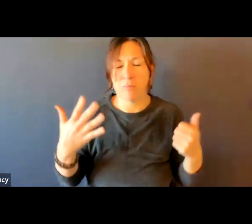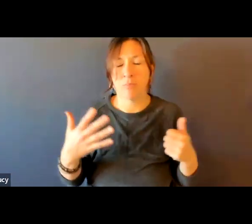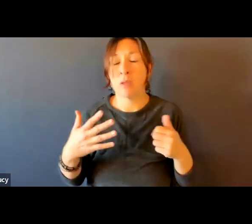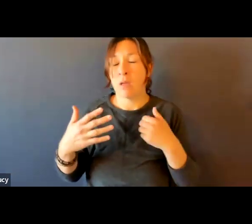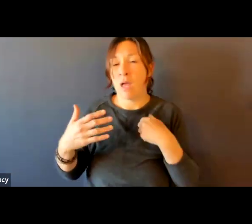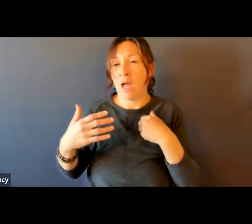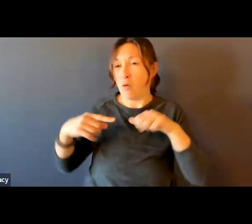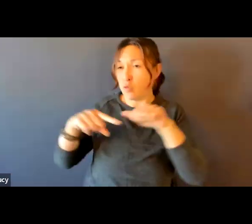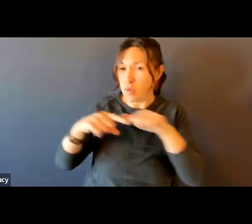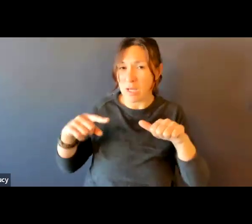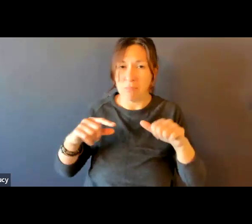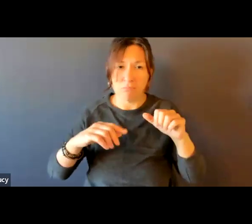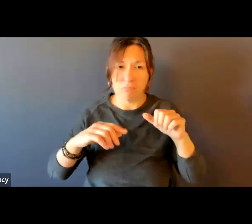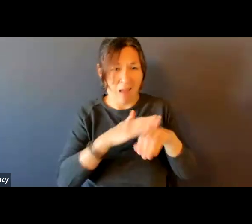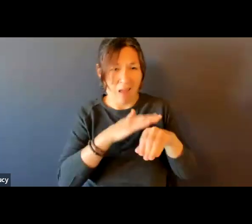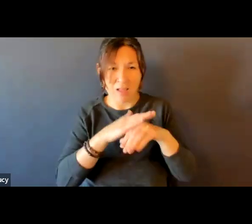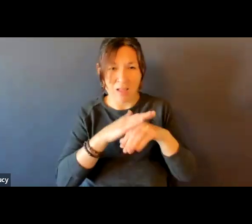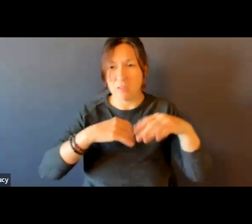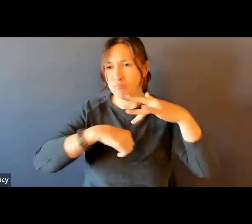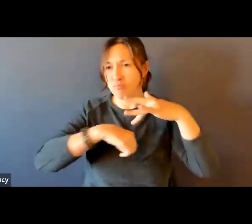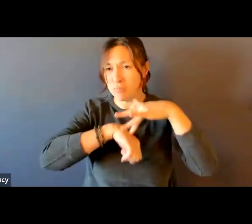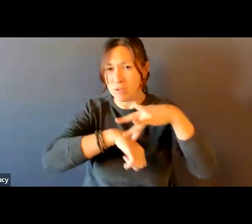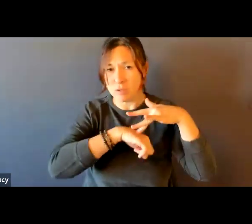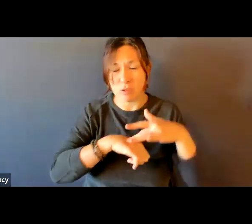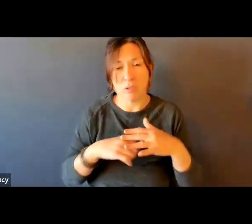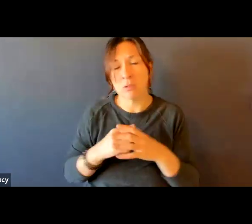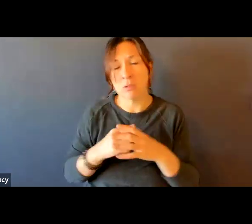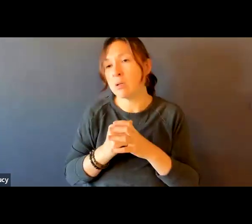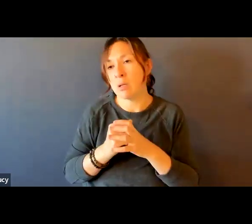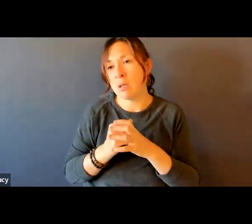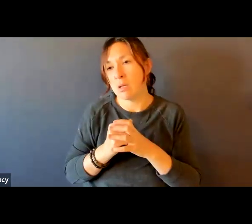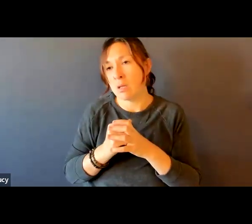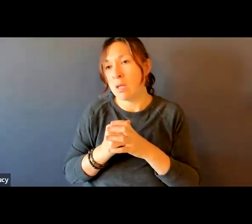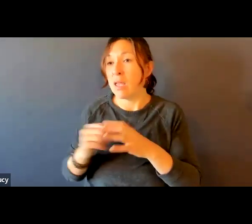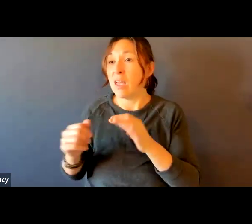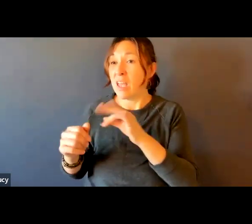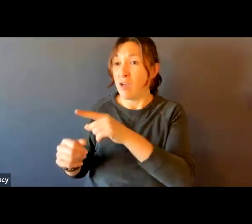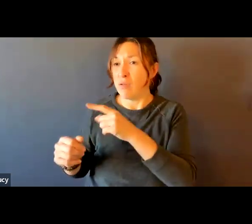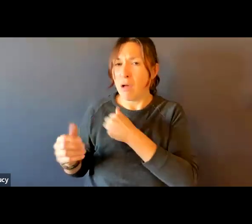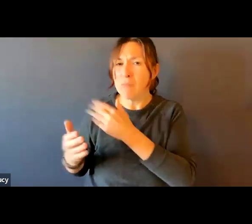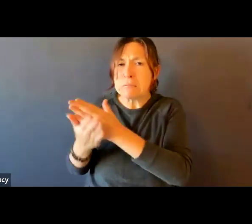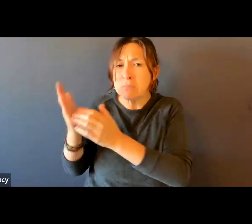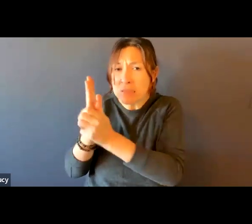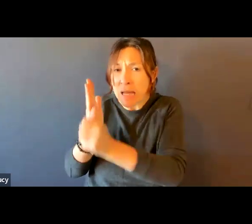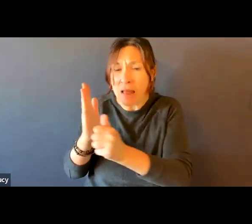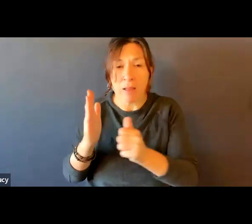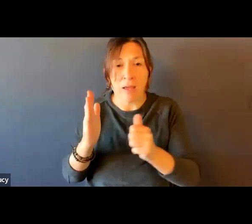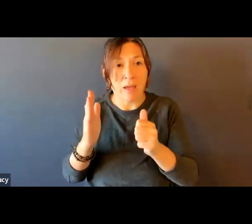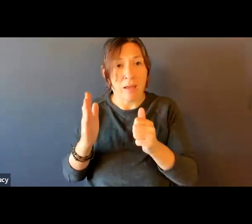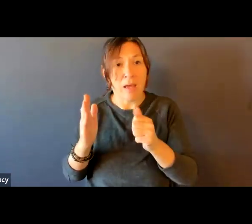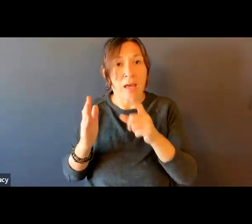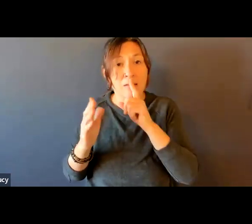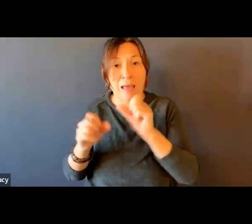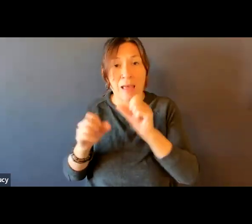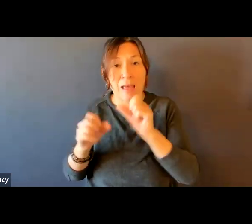training and access to resources to help bridge the gap between raw talent and honed skill. In the first